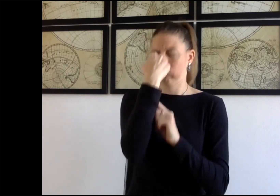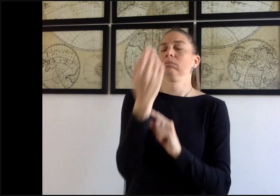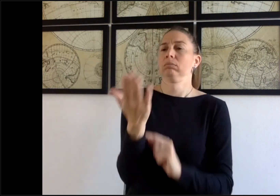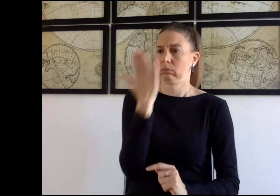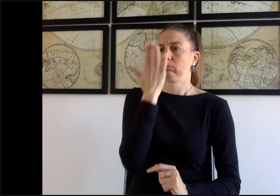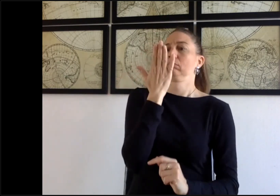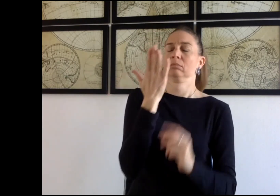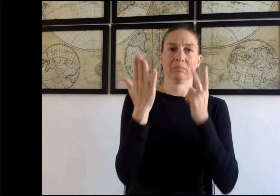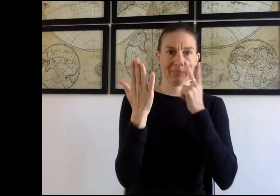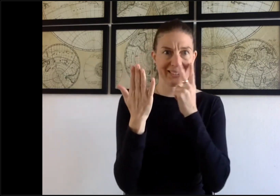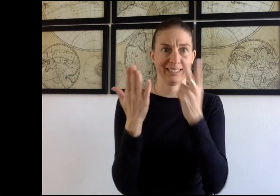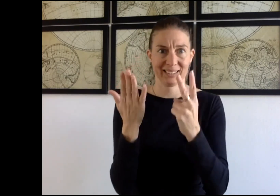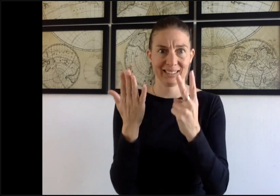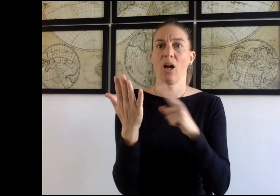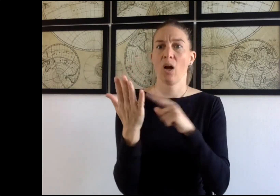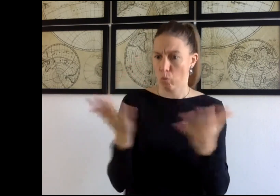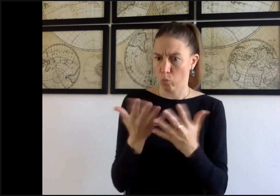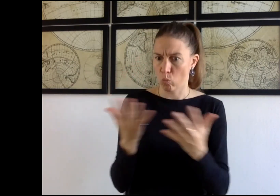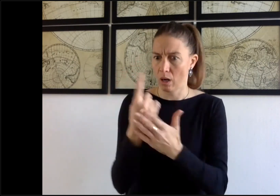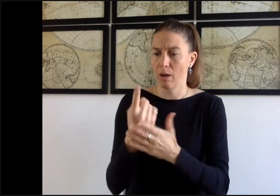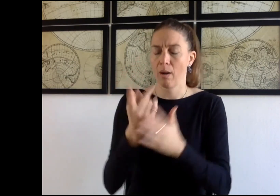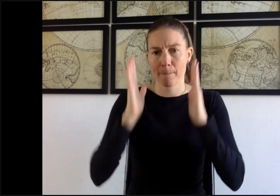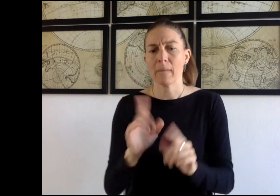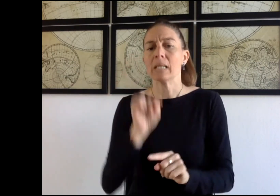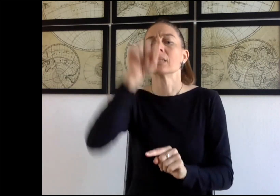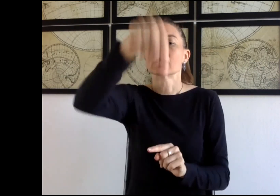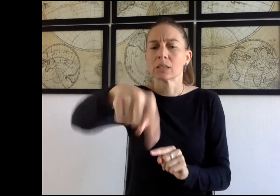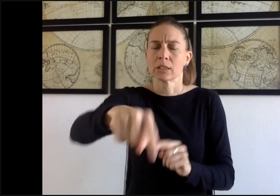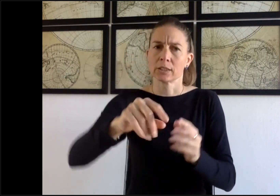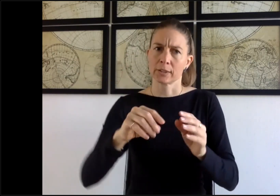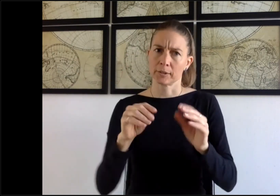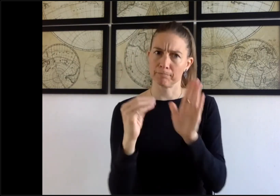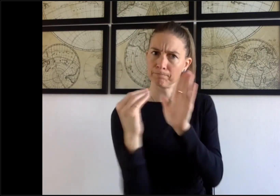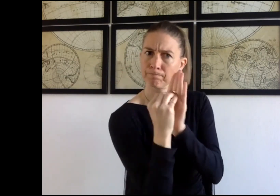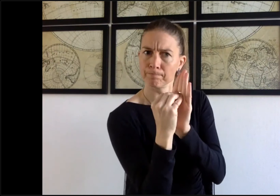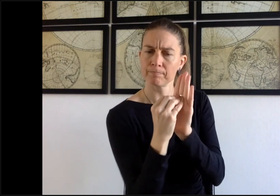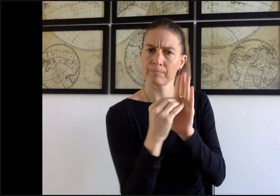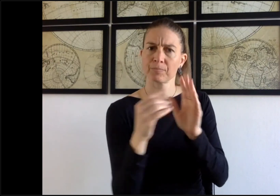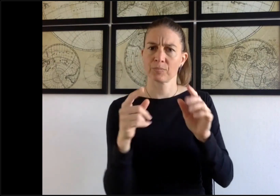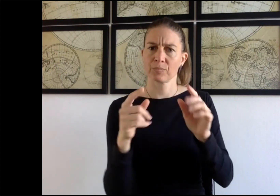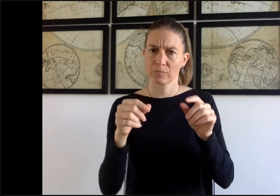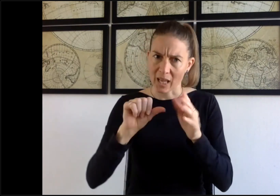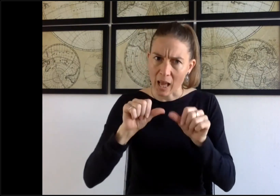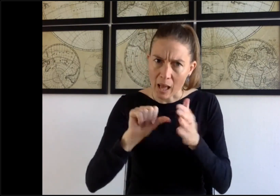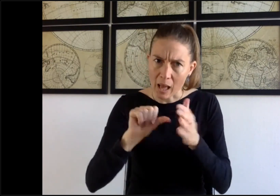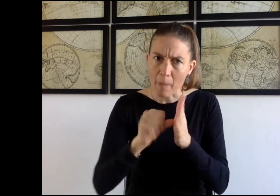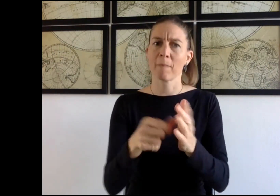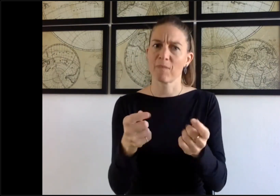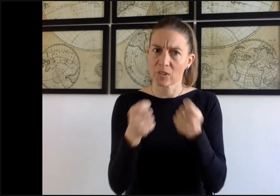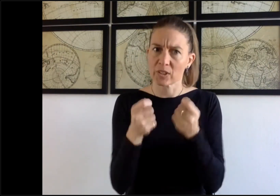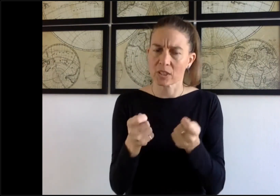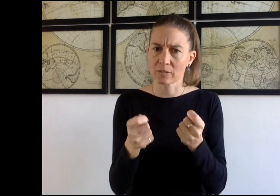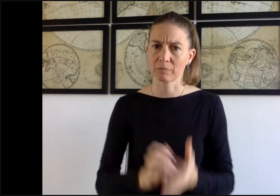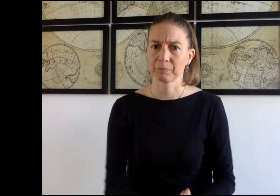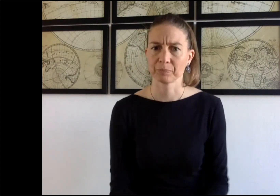strategy. I would also like to refer to European semester. Haydn has already referred to